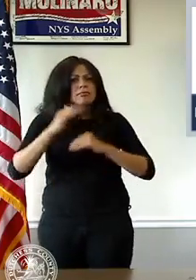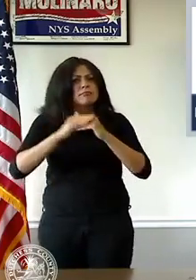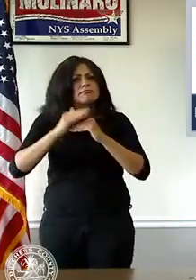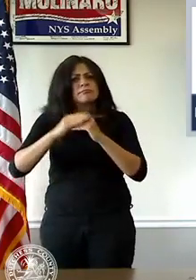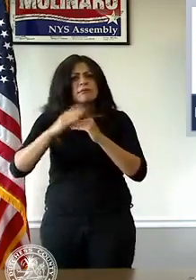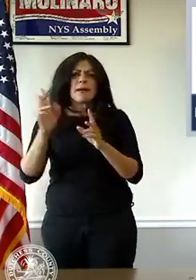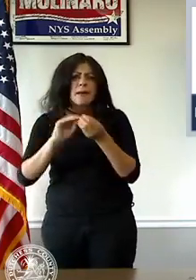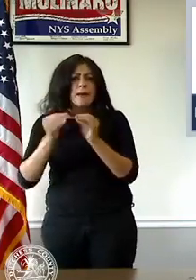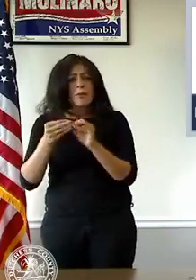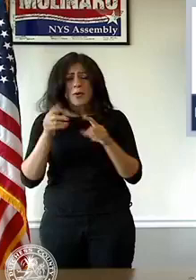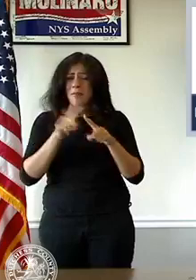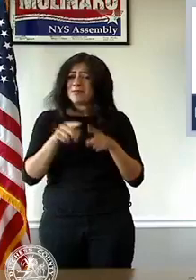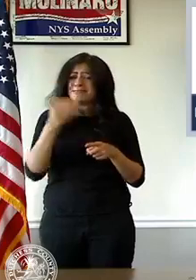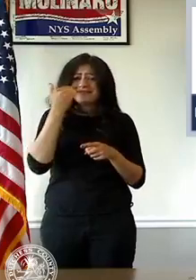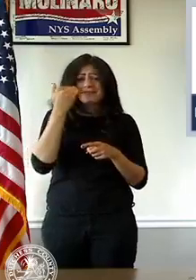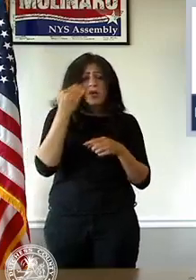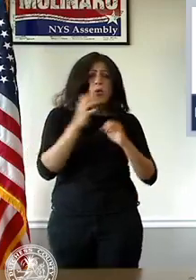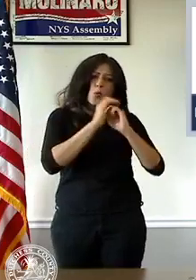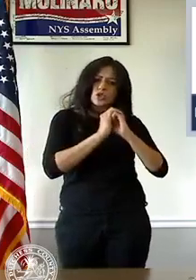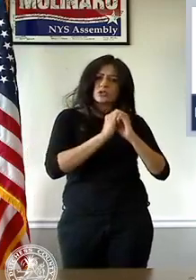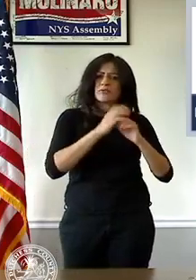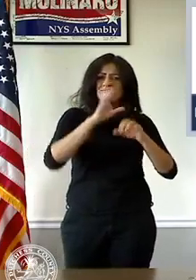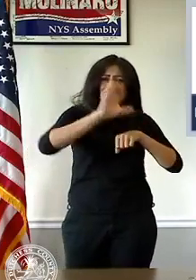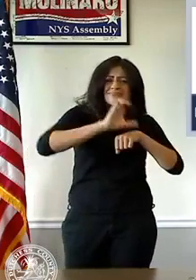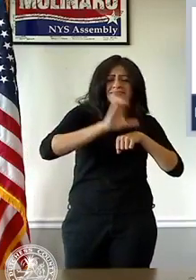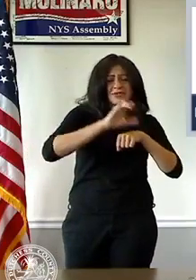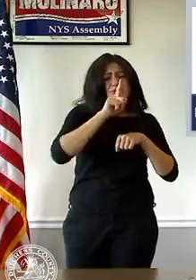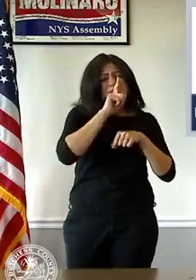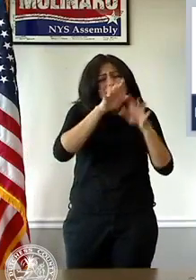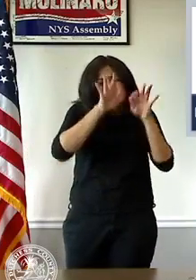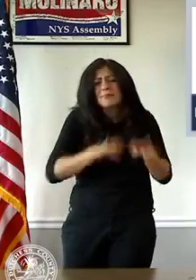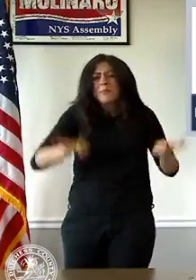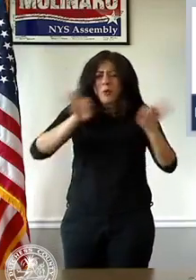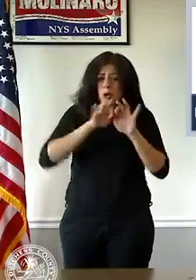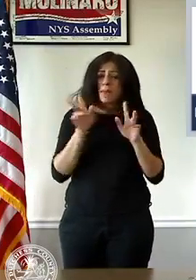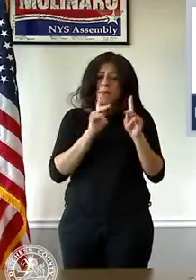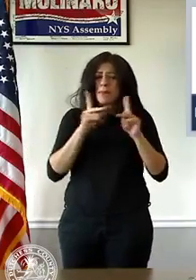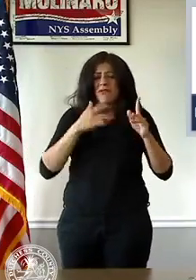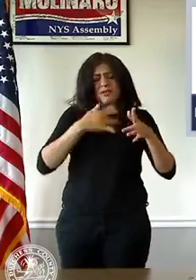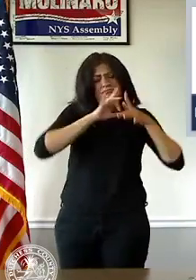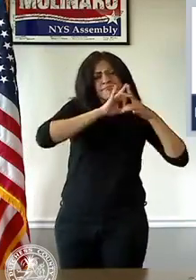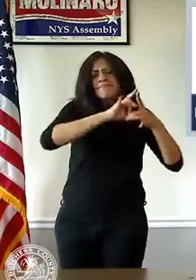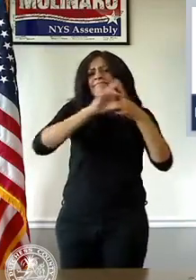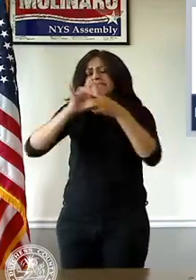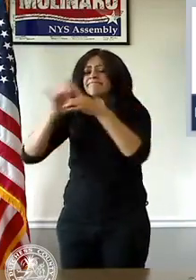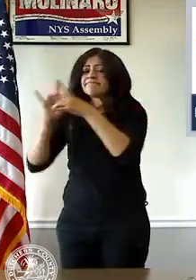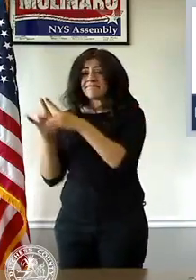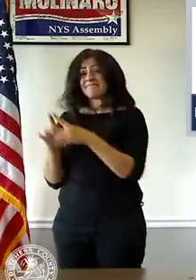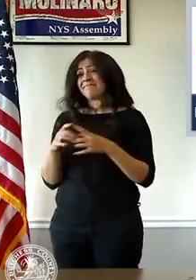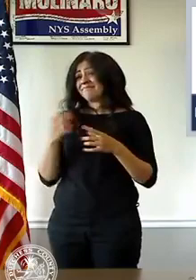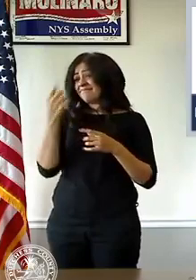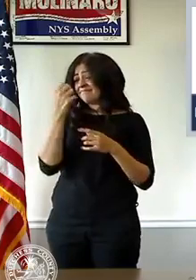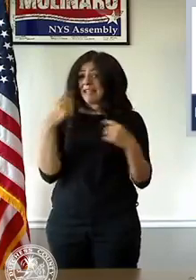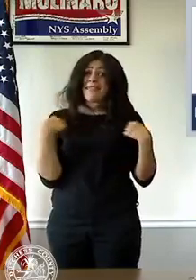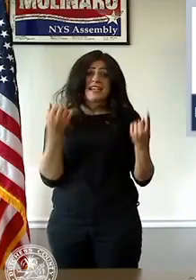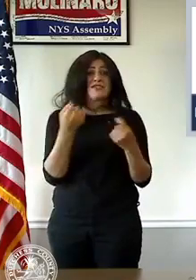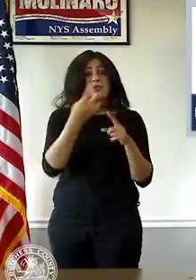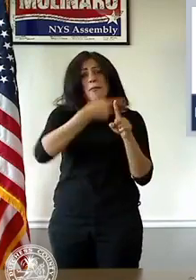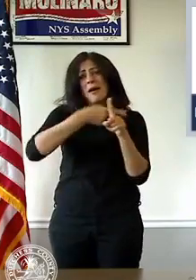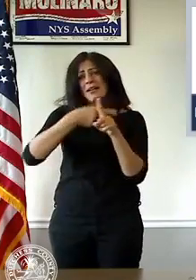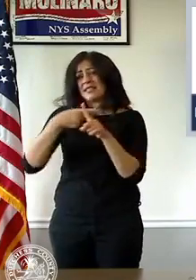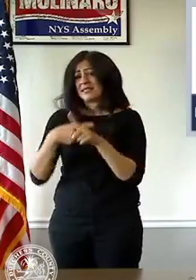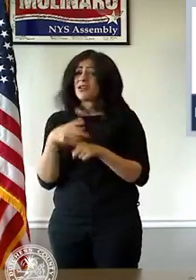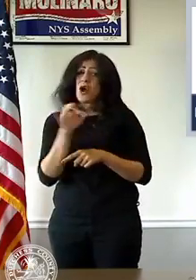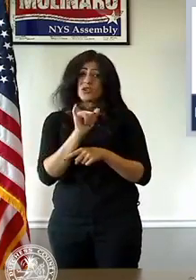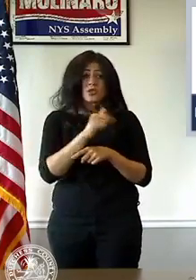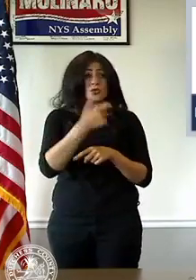important, critical connection that a lot of people need. And after these several months, and certainly after these